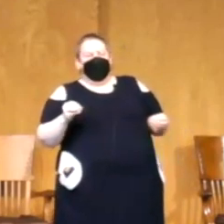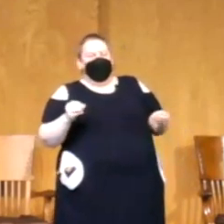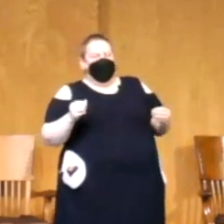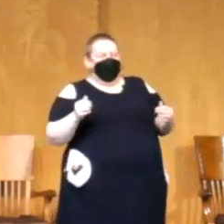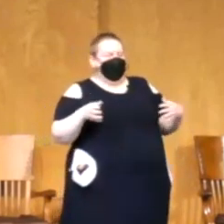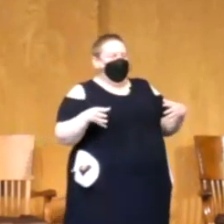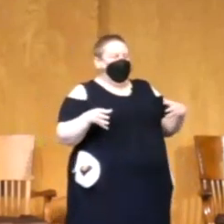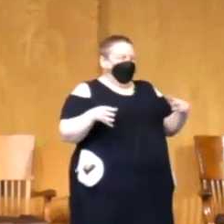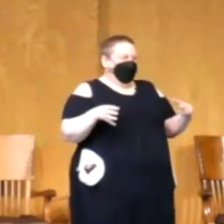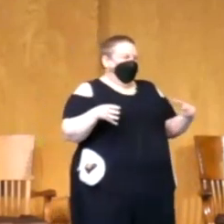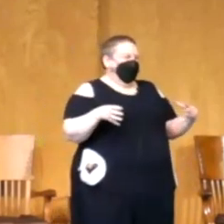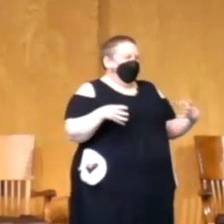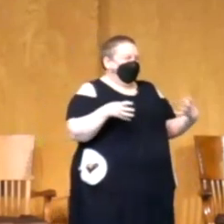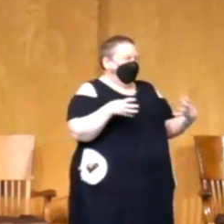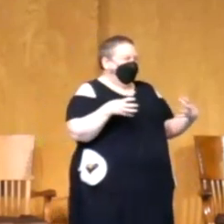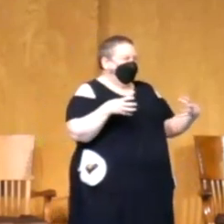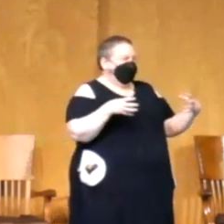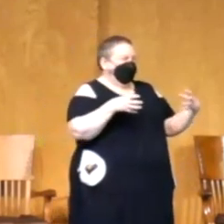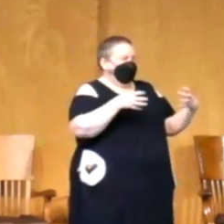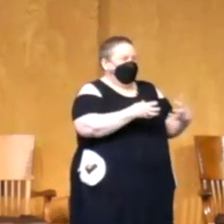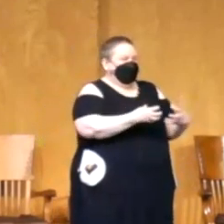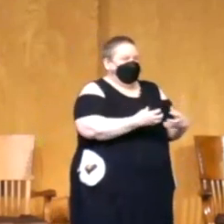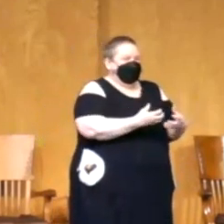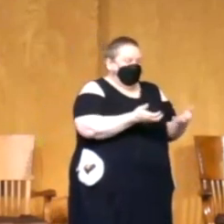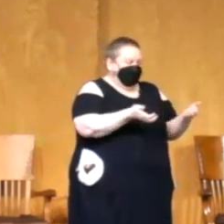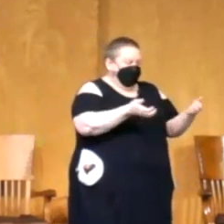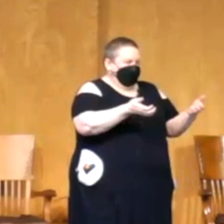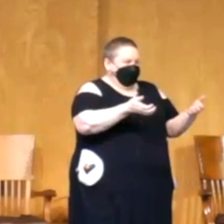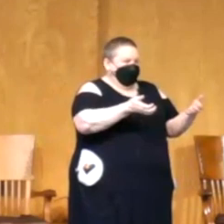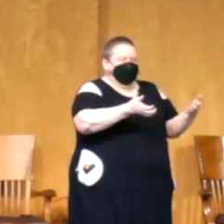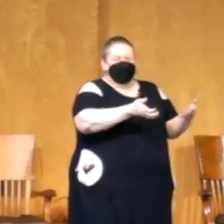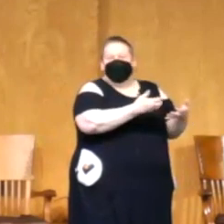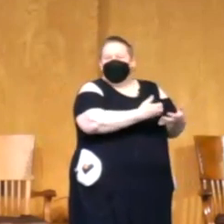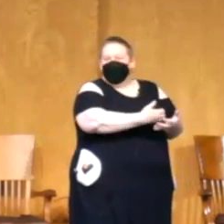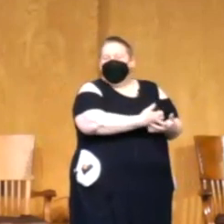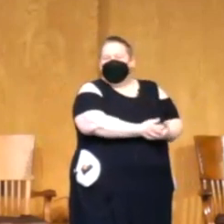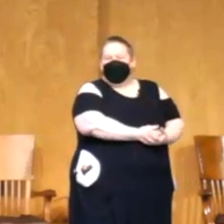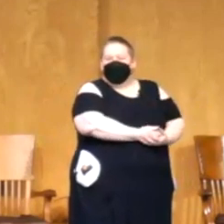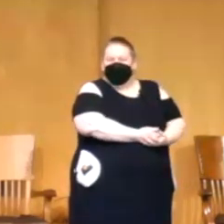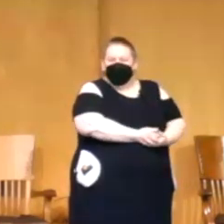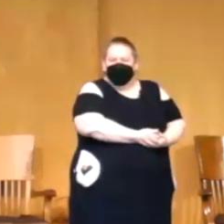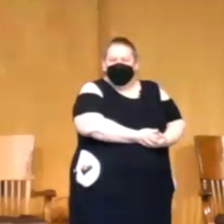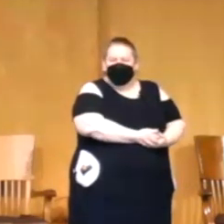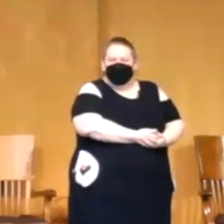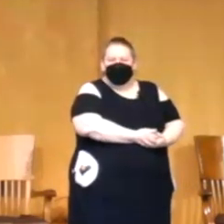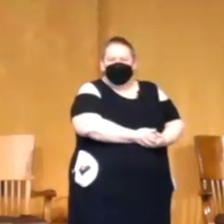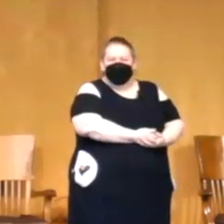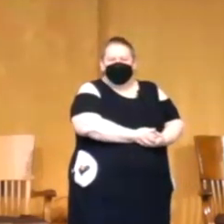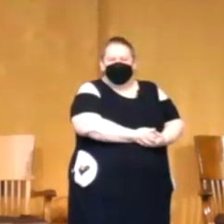you are curled up on the couch with your fur baby,